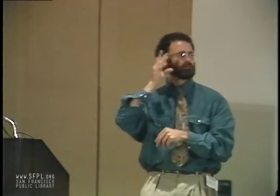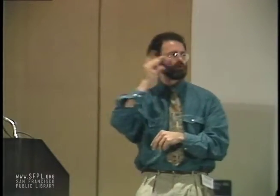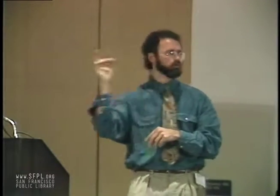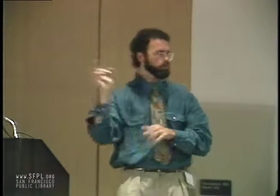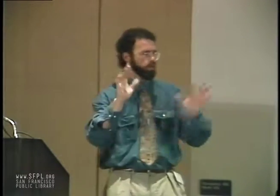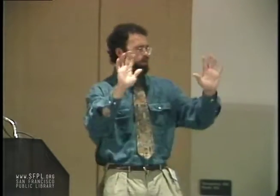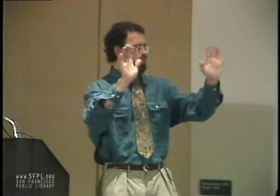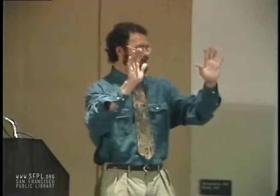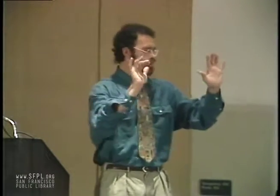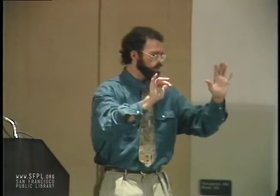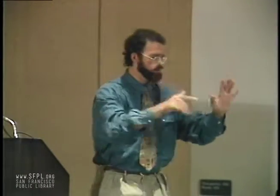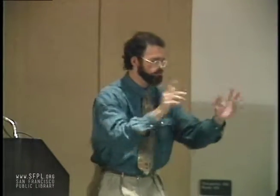something was strange.